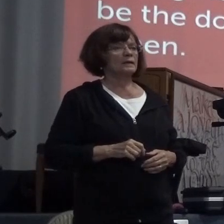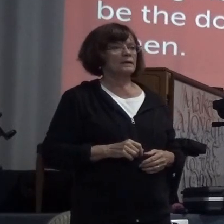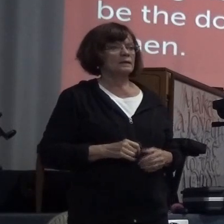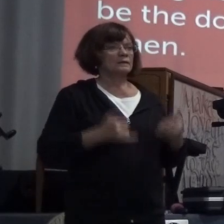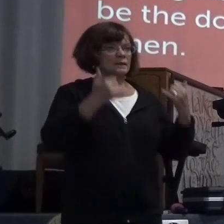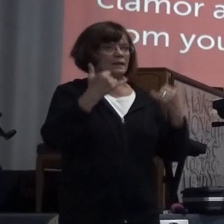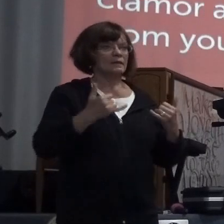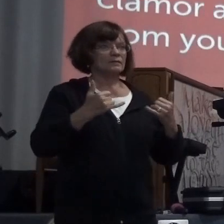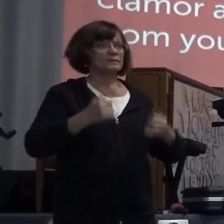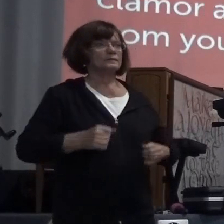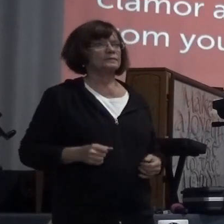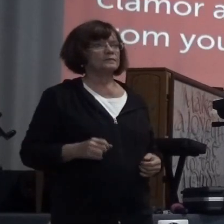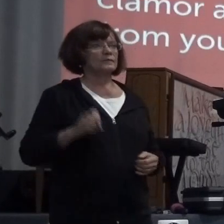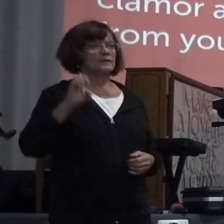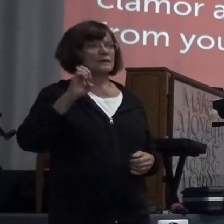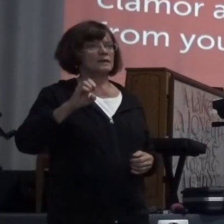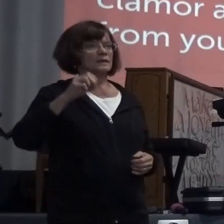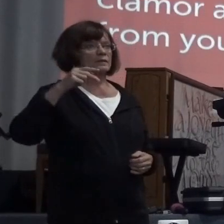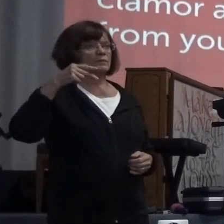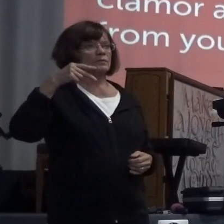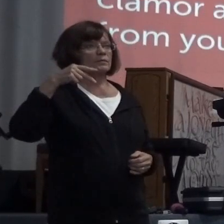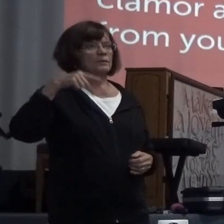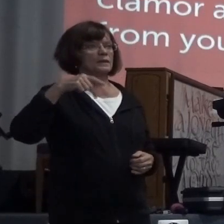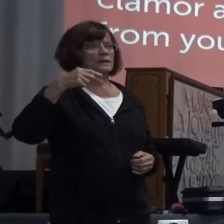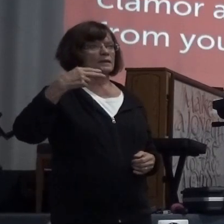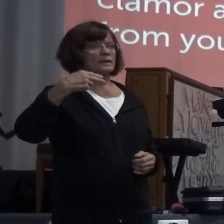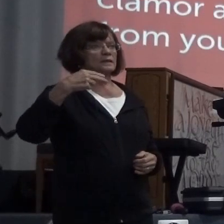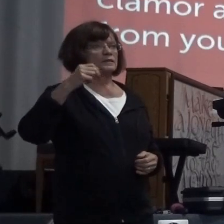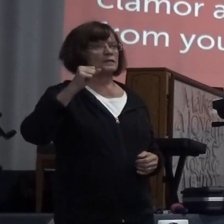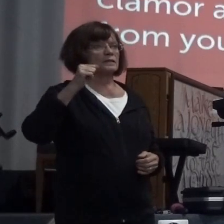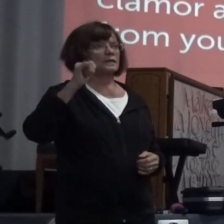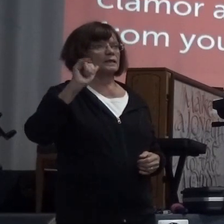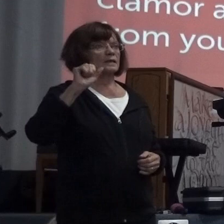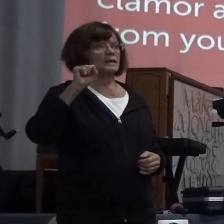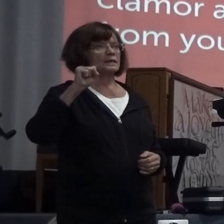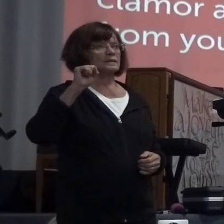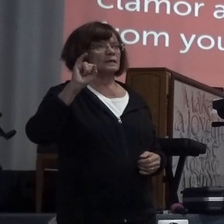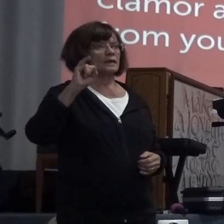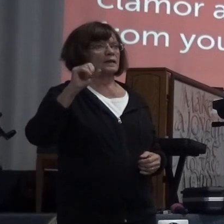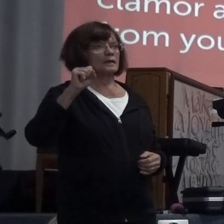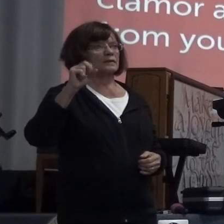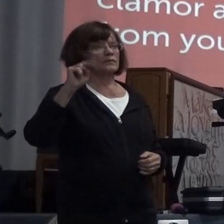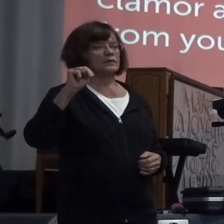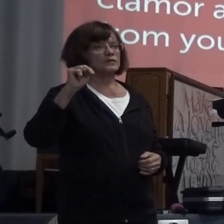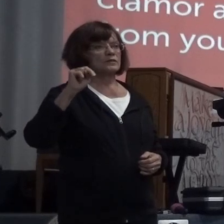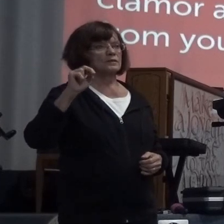30 and 31. We'll read through 32.